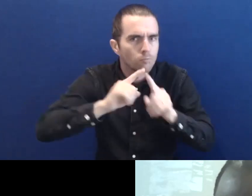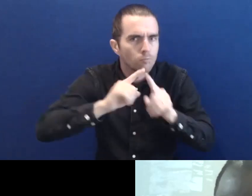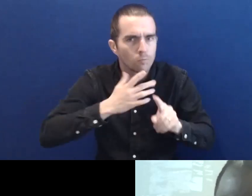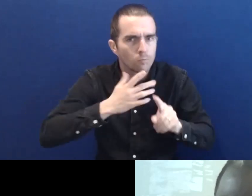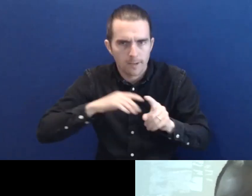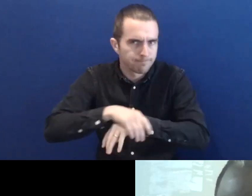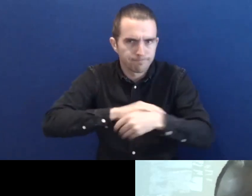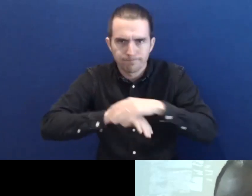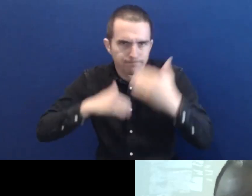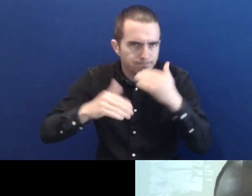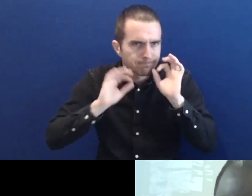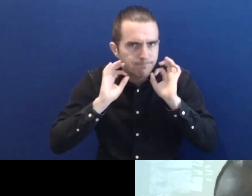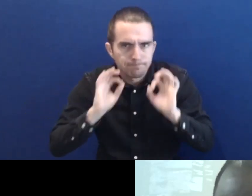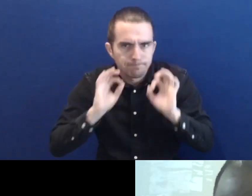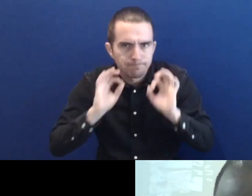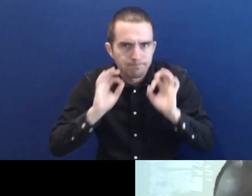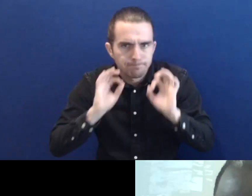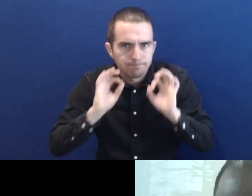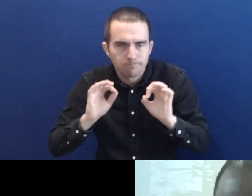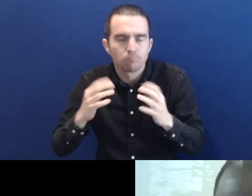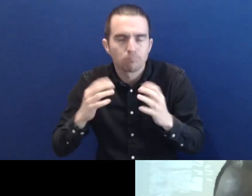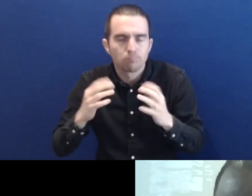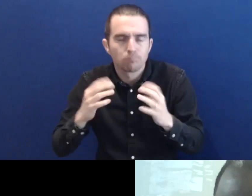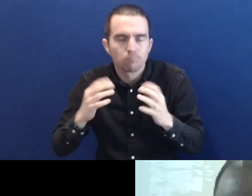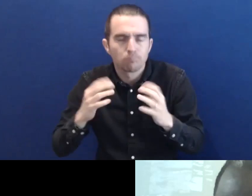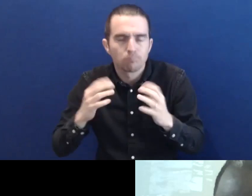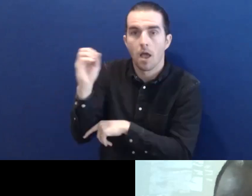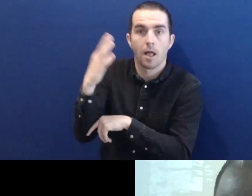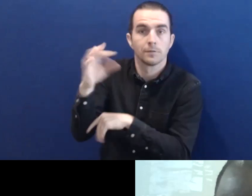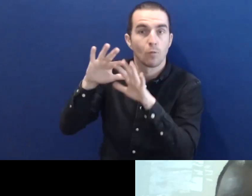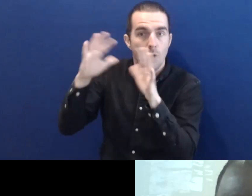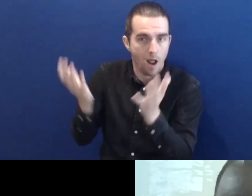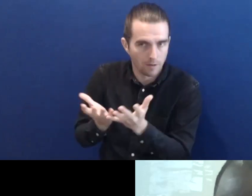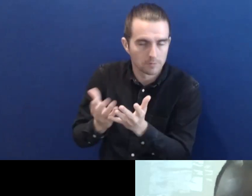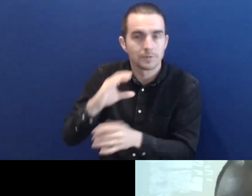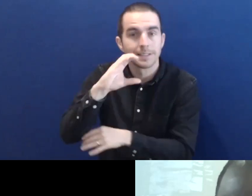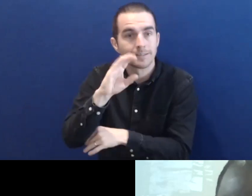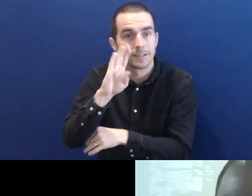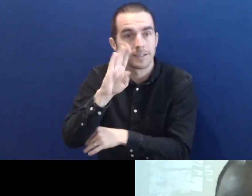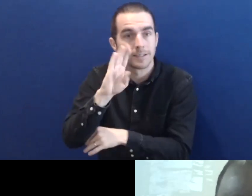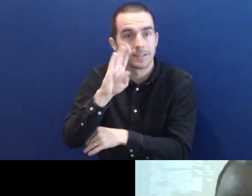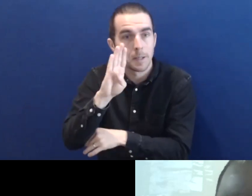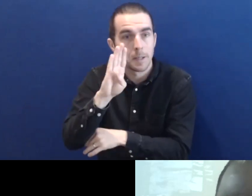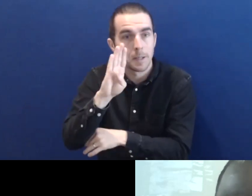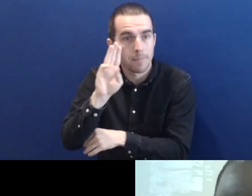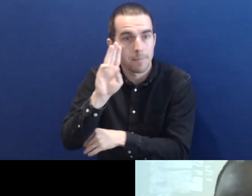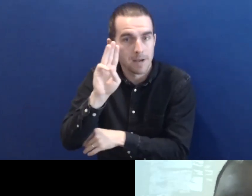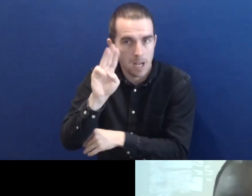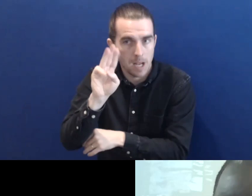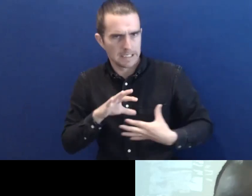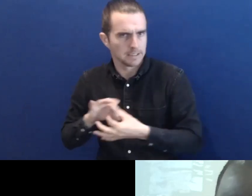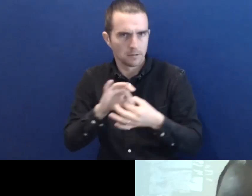and Humanity and Inclusion. And these are some of the organizations that we are working together. In fact, we